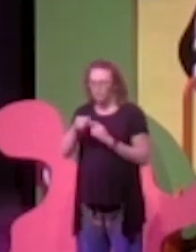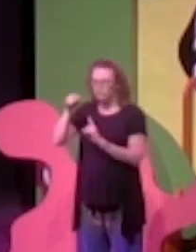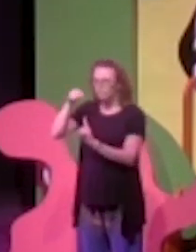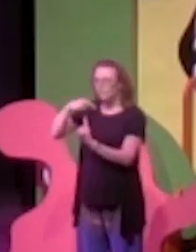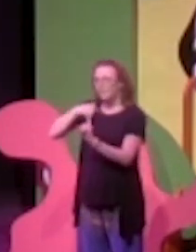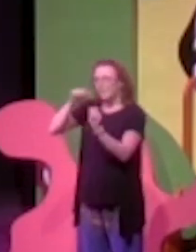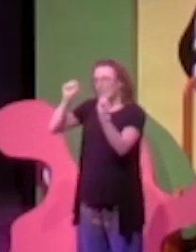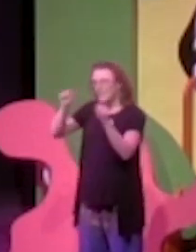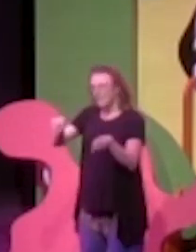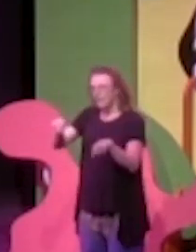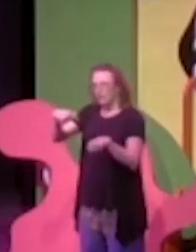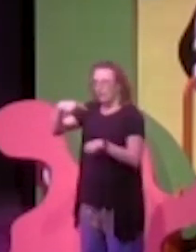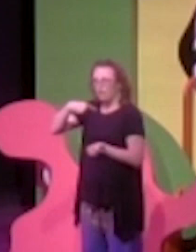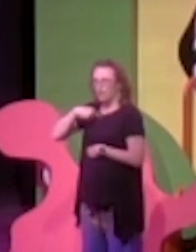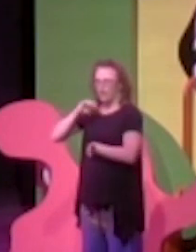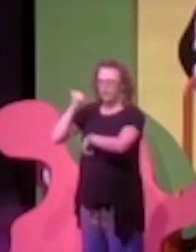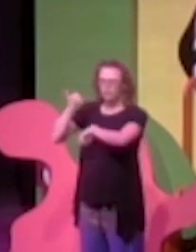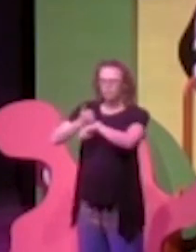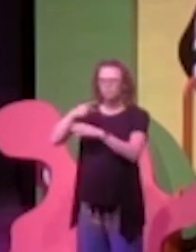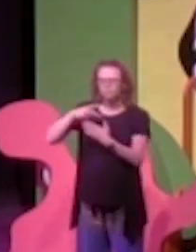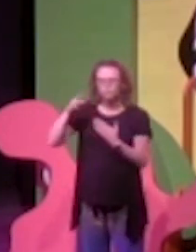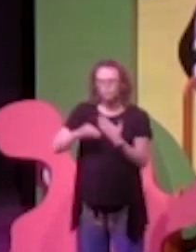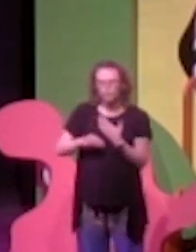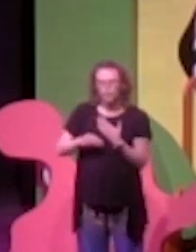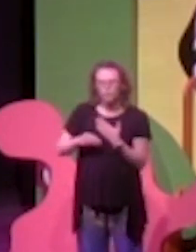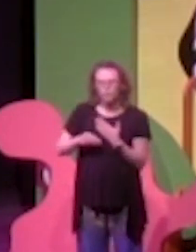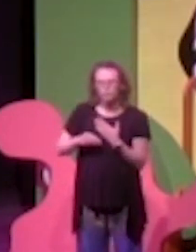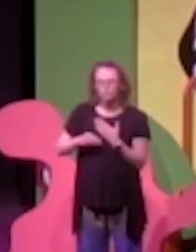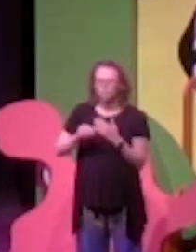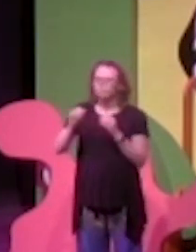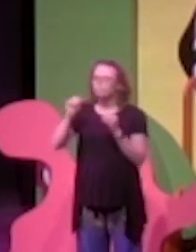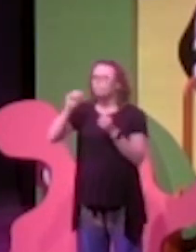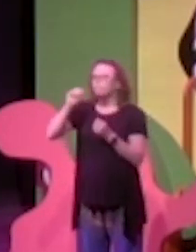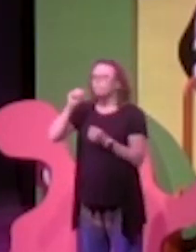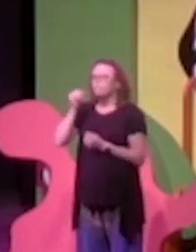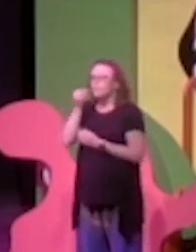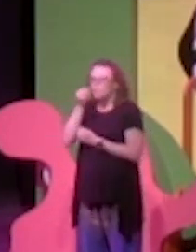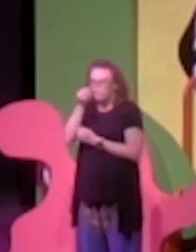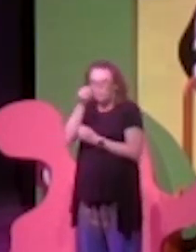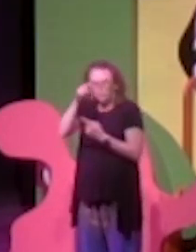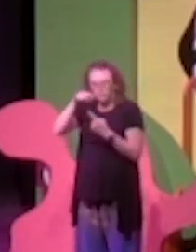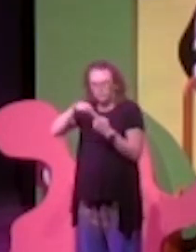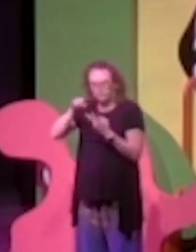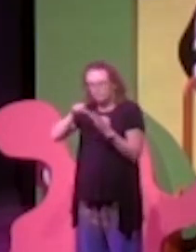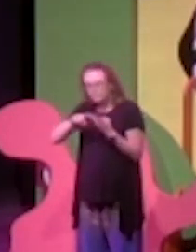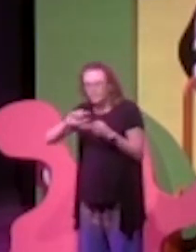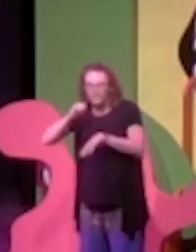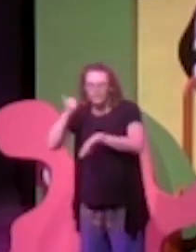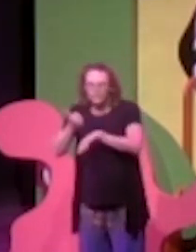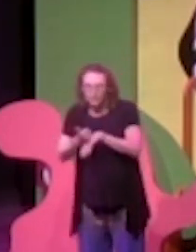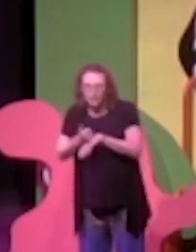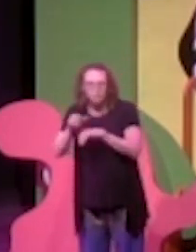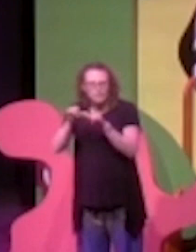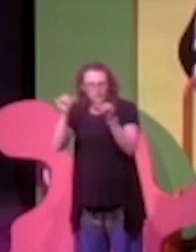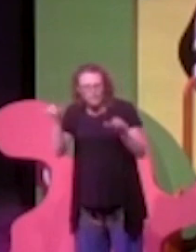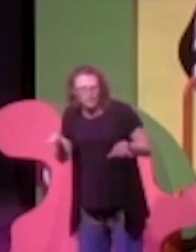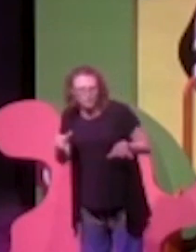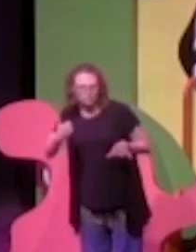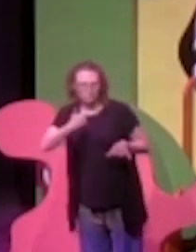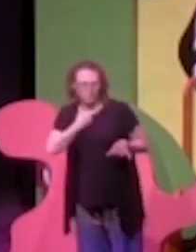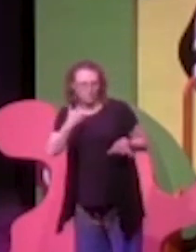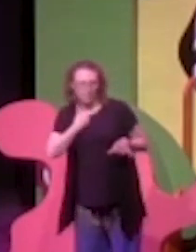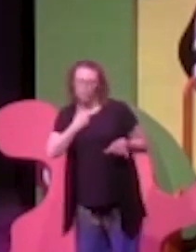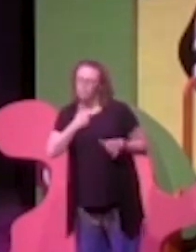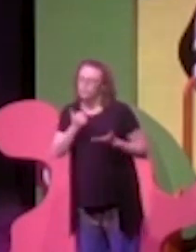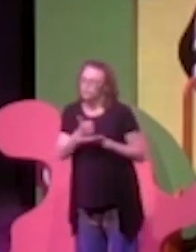Can I do work that creates economic equity to remove a little bit of that